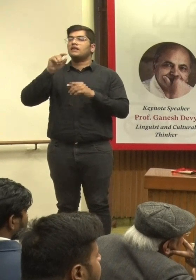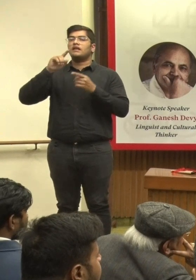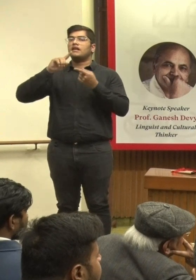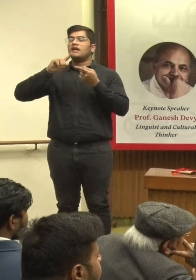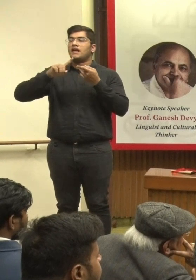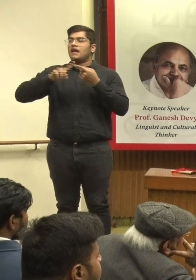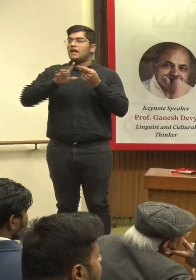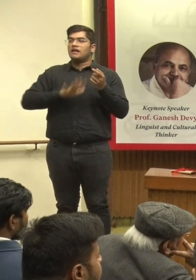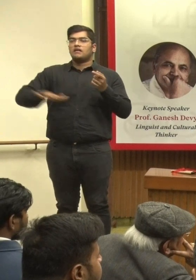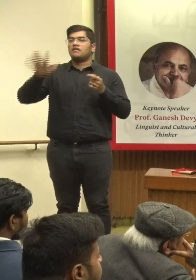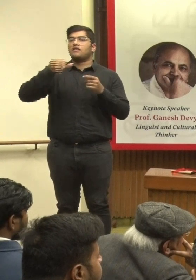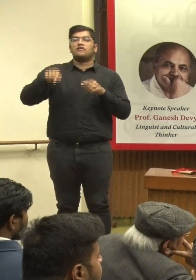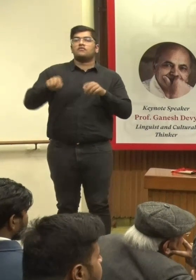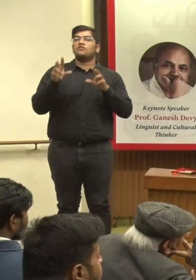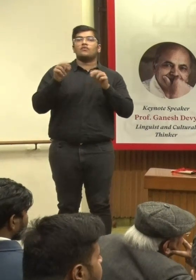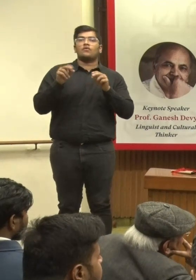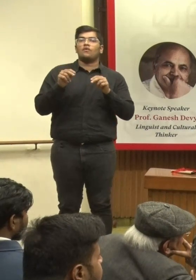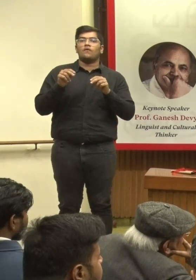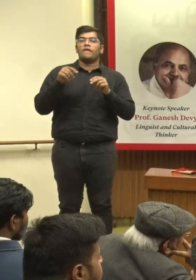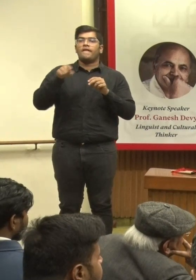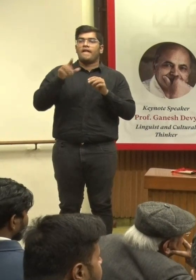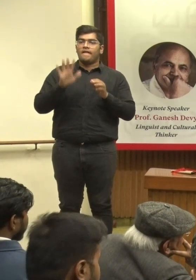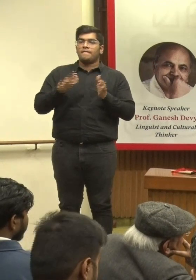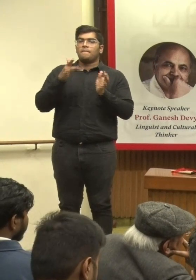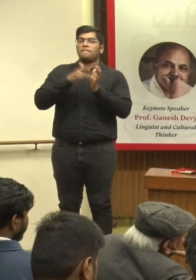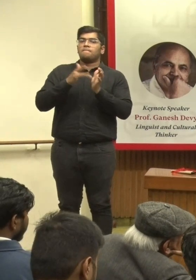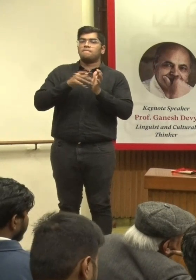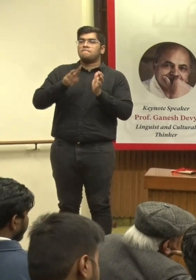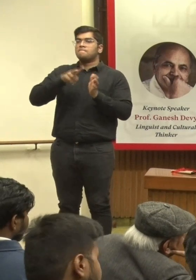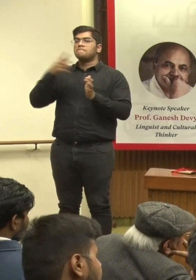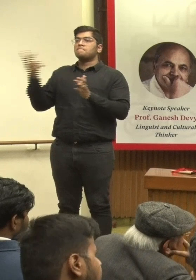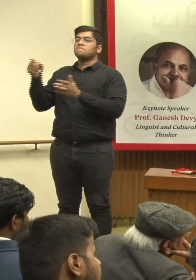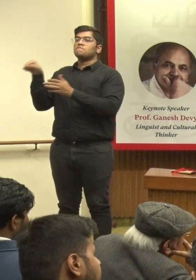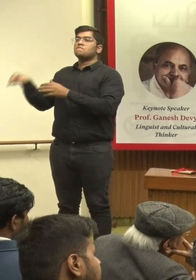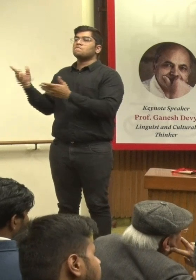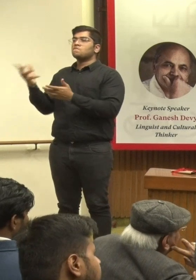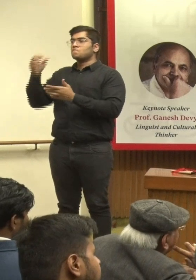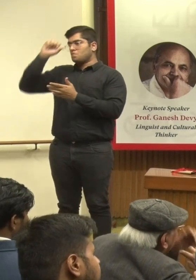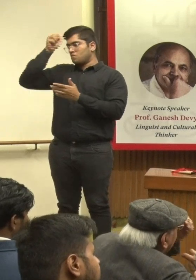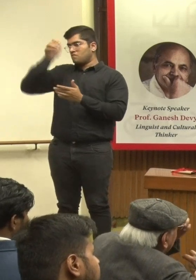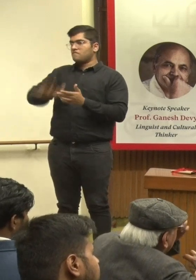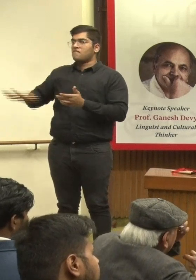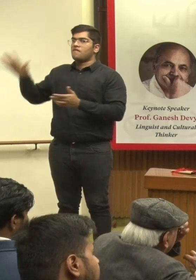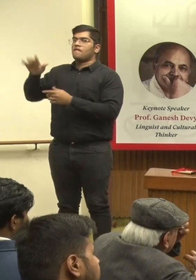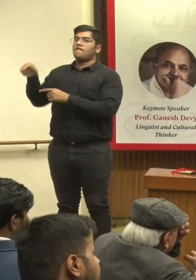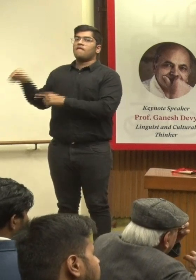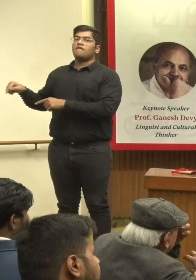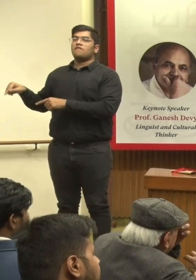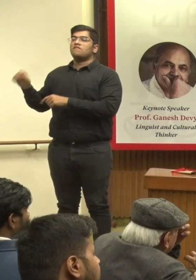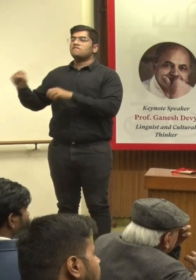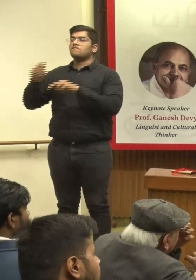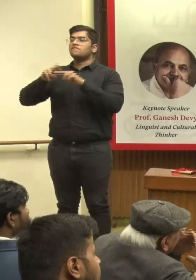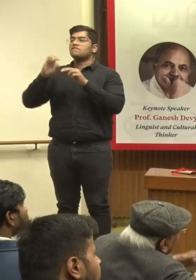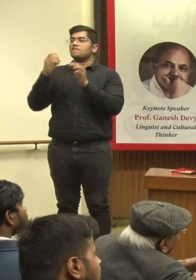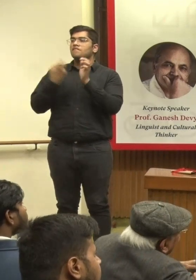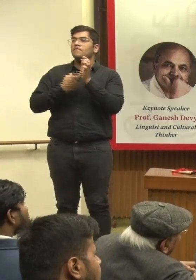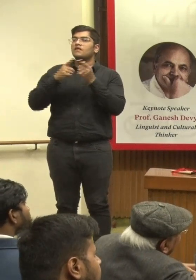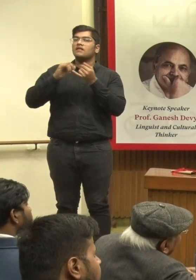But England had a place having land under its control, which was India, so they created their forest in